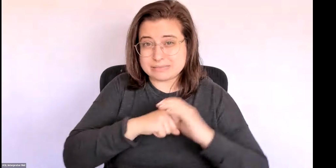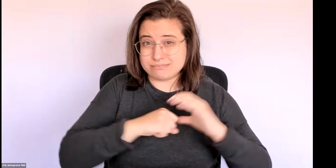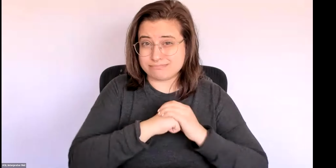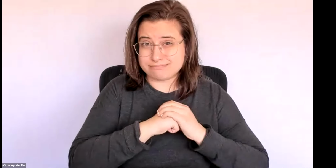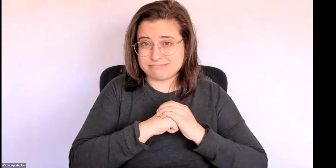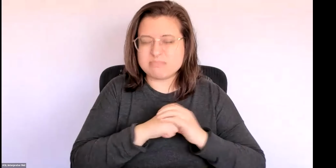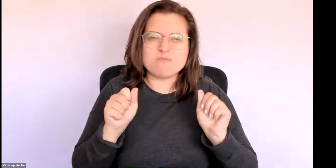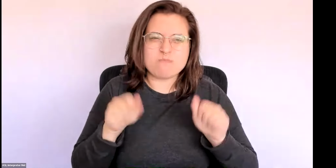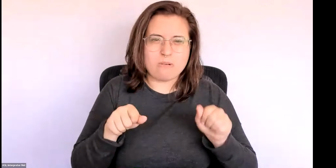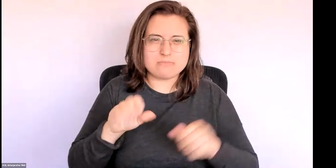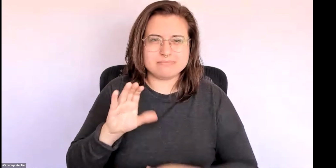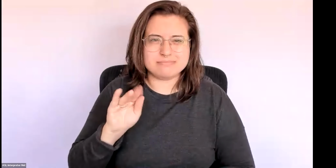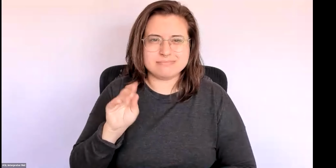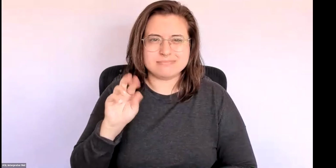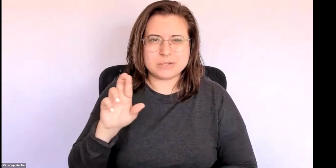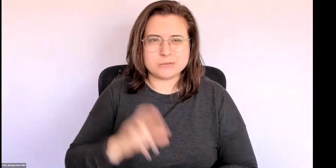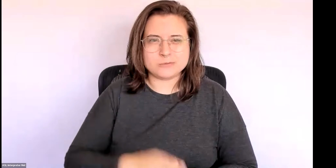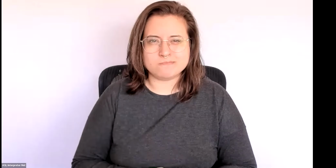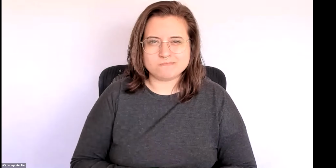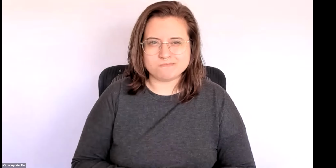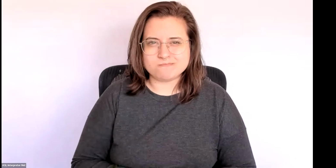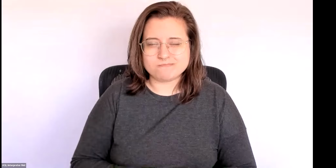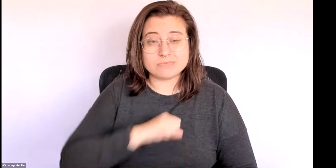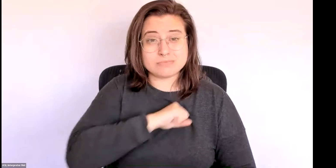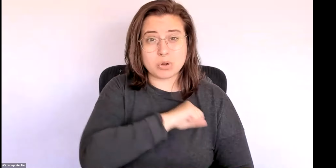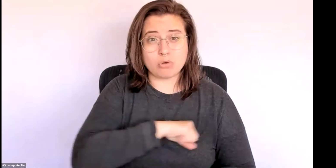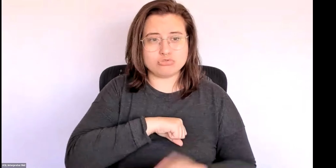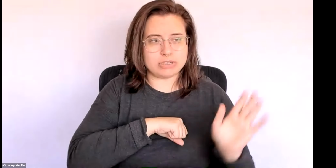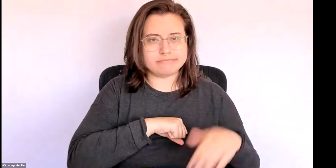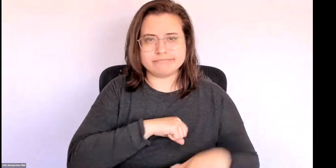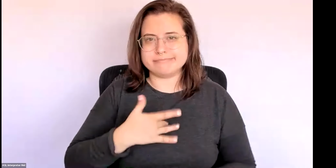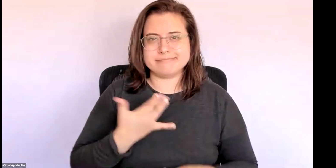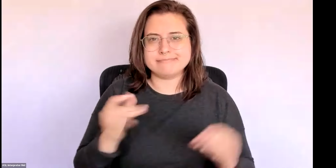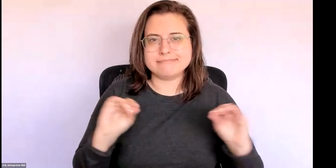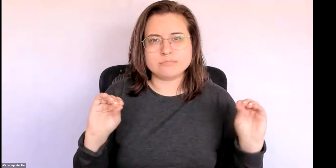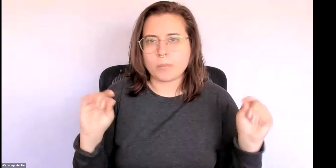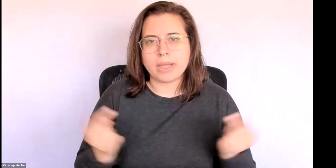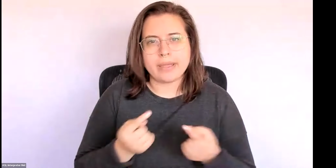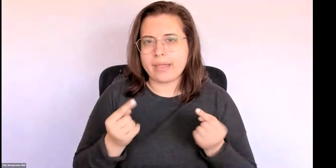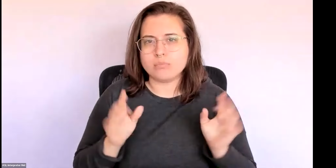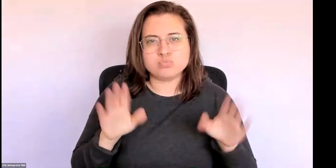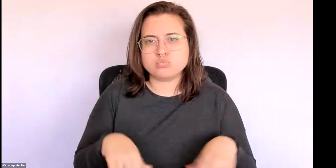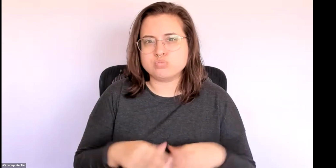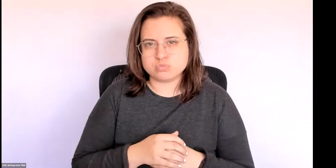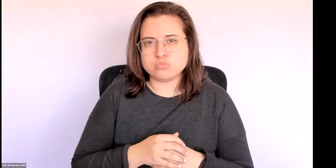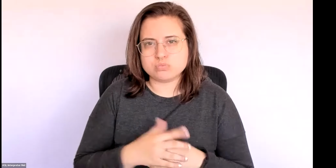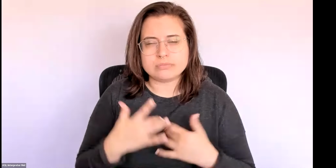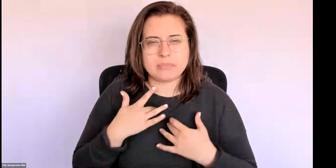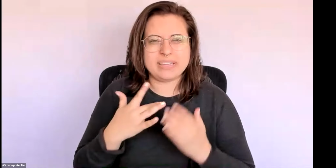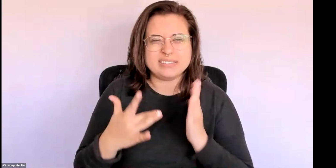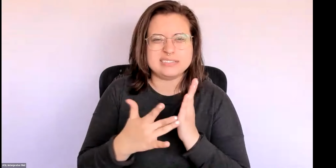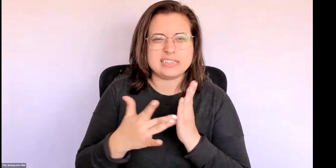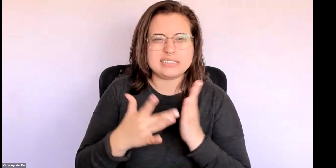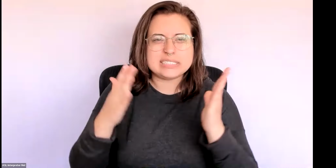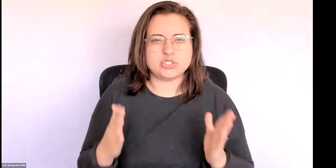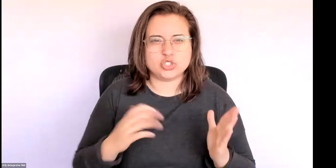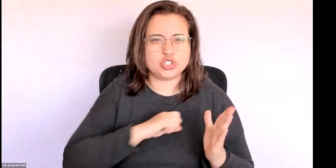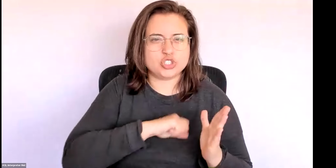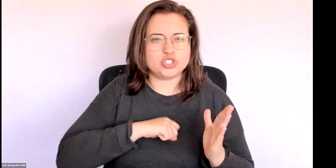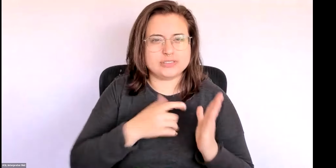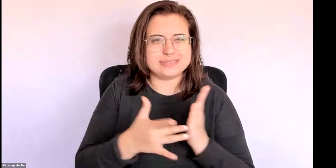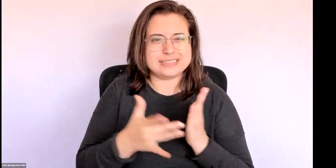The ultrasound study is pain-free and usually done by an ultrasound technician.